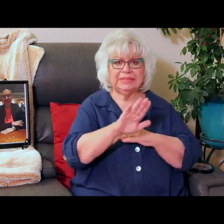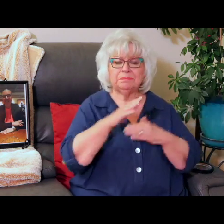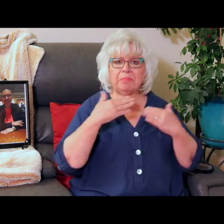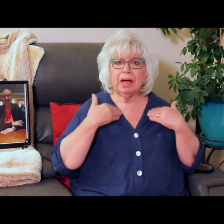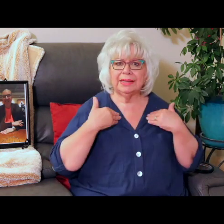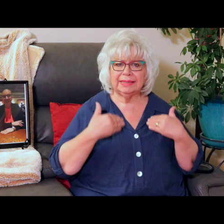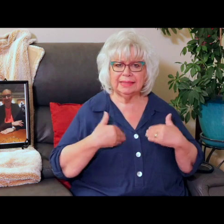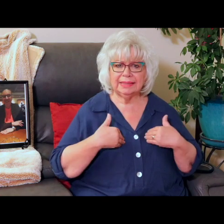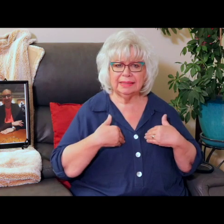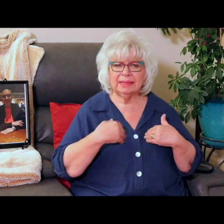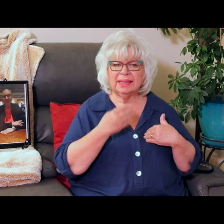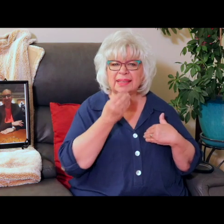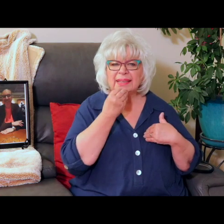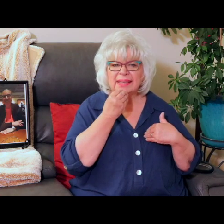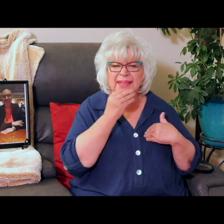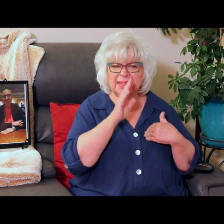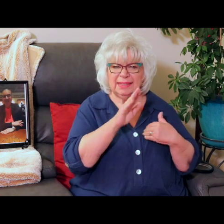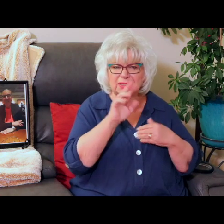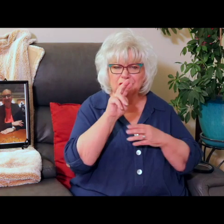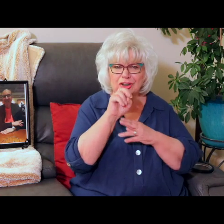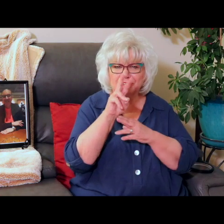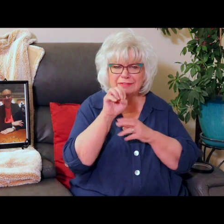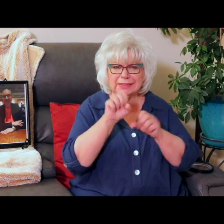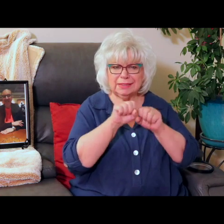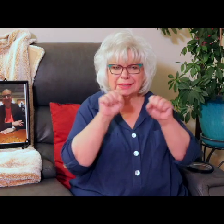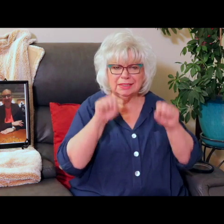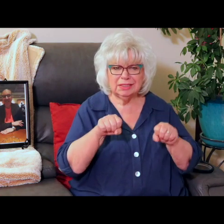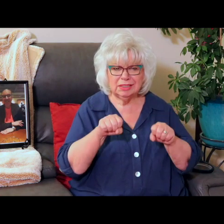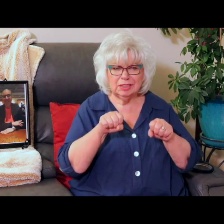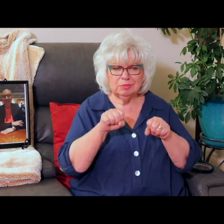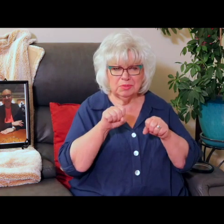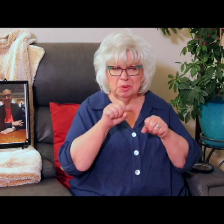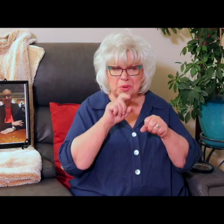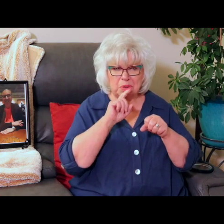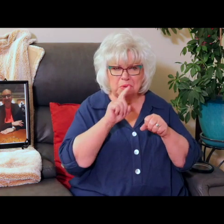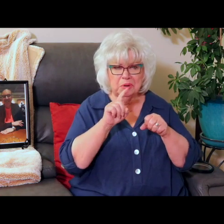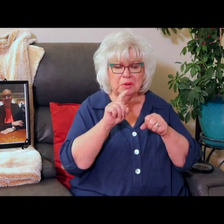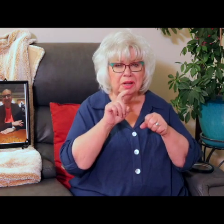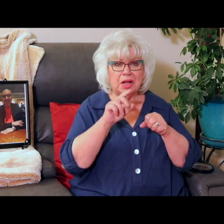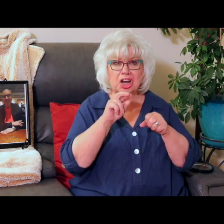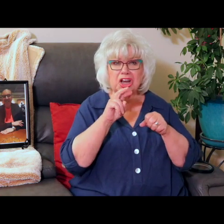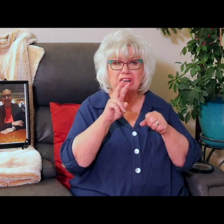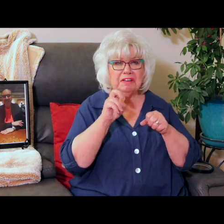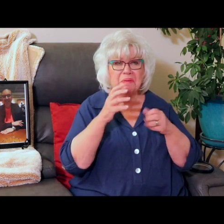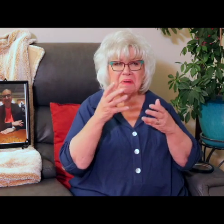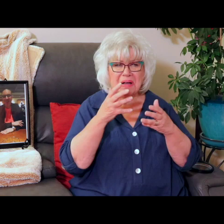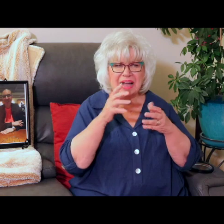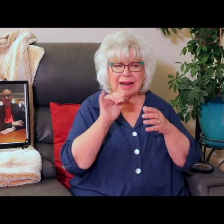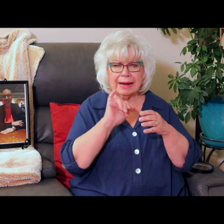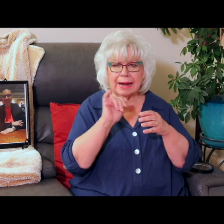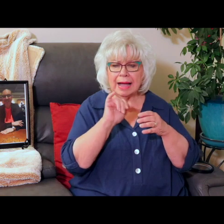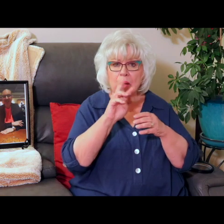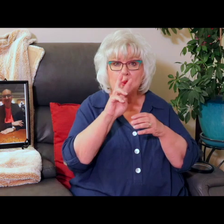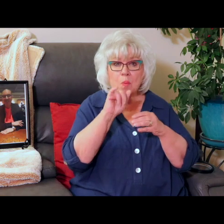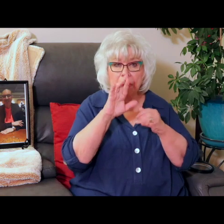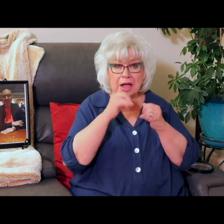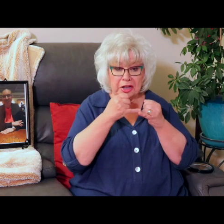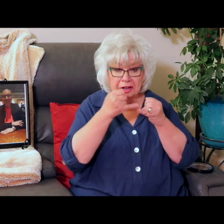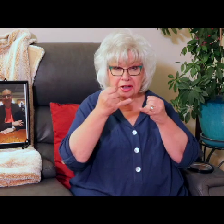and it just enters the body, and it eats at the nervous system. So the nerves are like